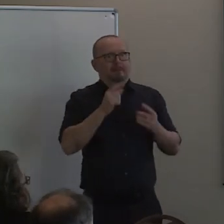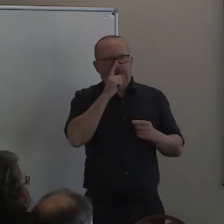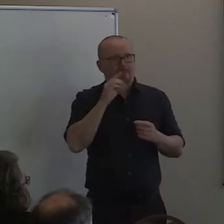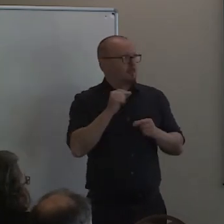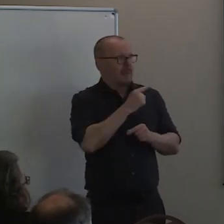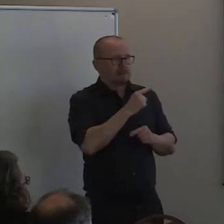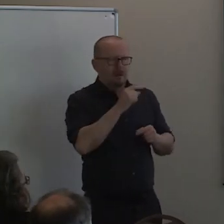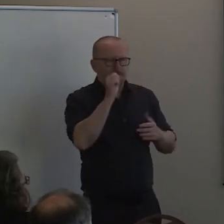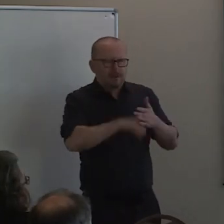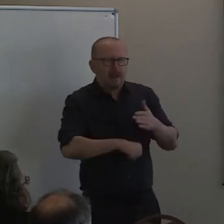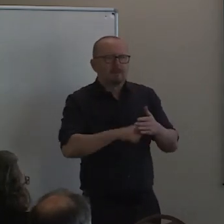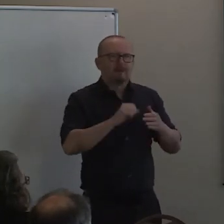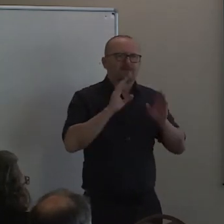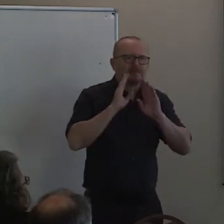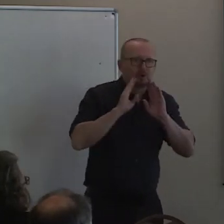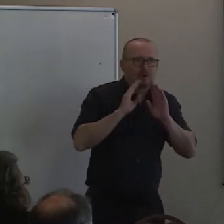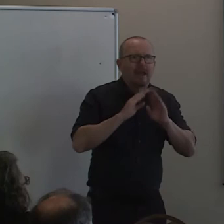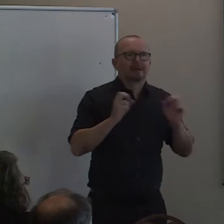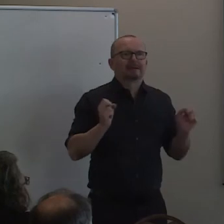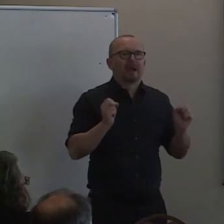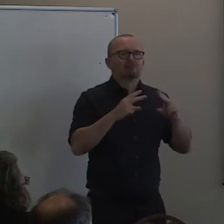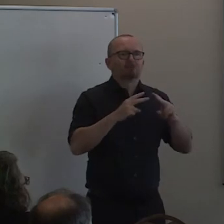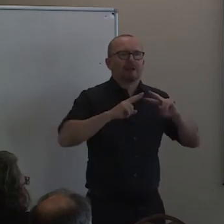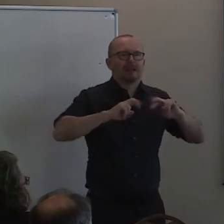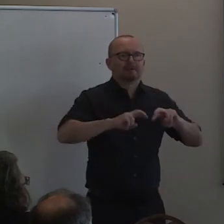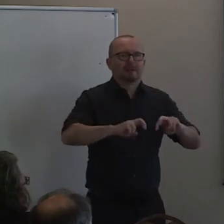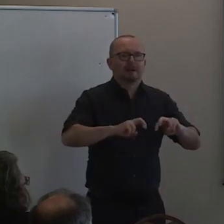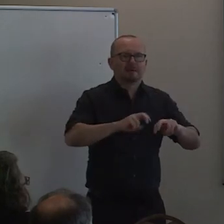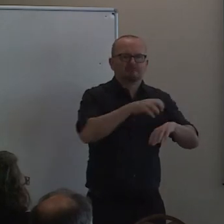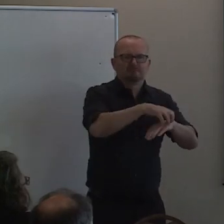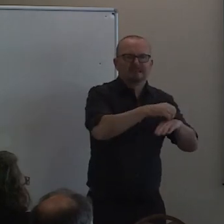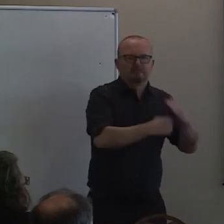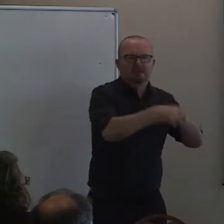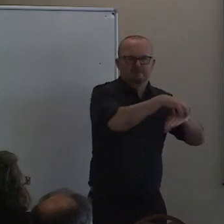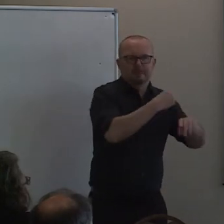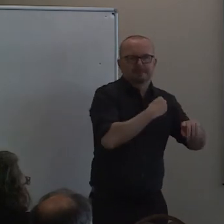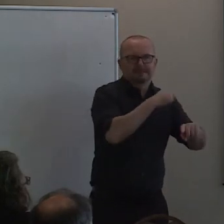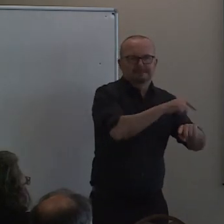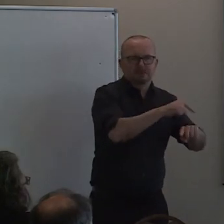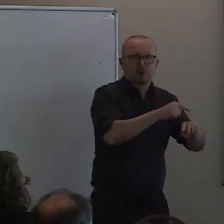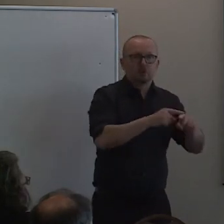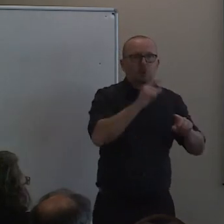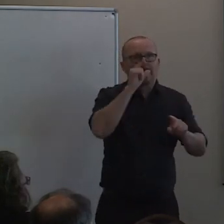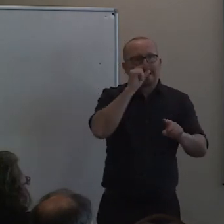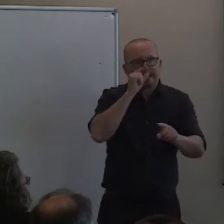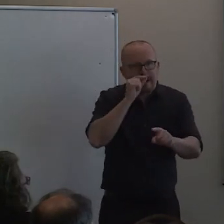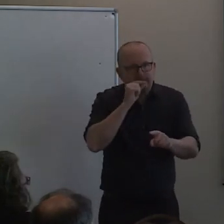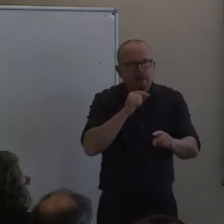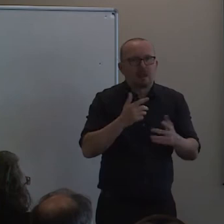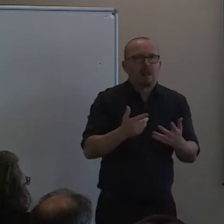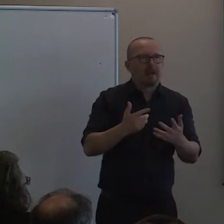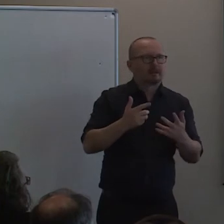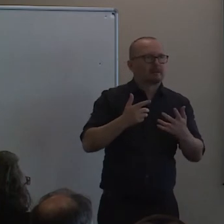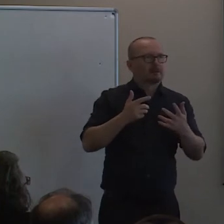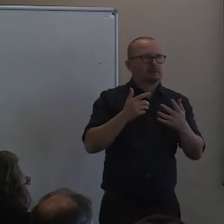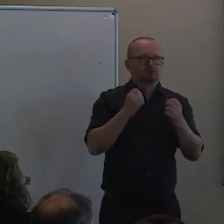Cambridge Analytica for enabling and allowing undemocratic or manipulative actions through things like hyper-targeted advertising and mining